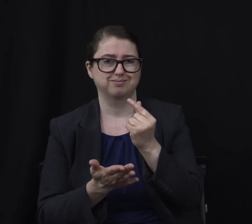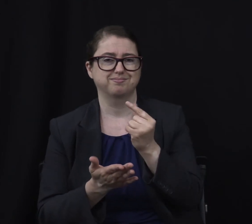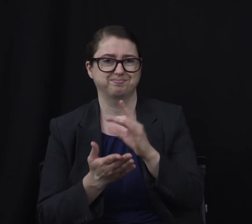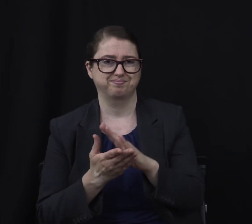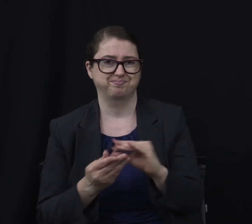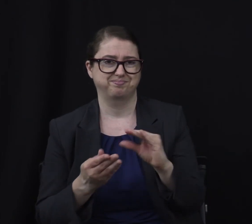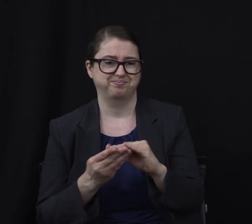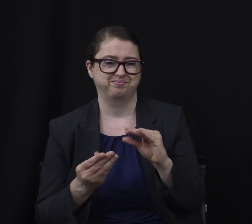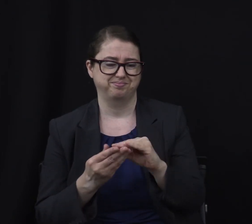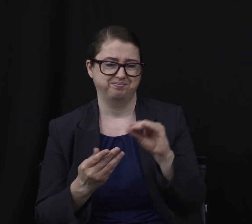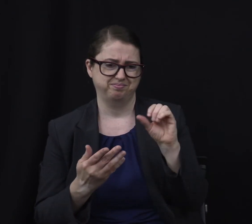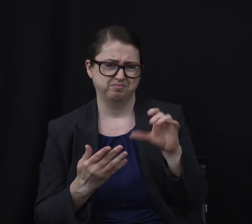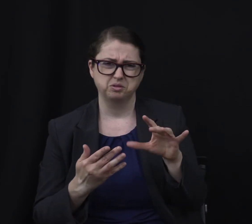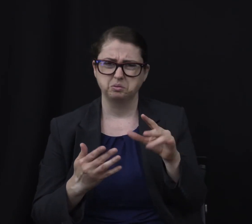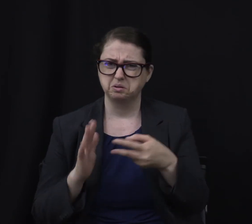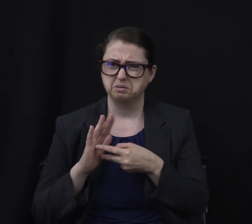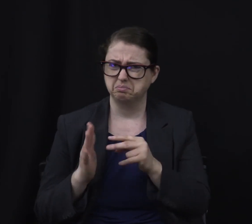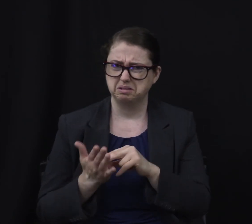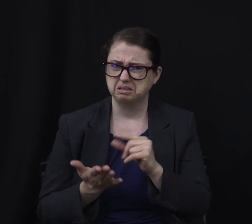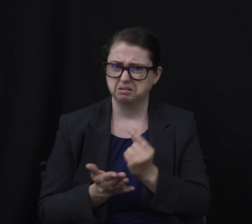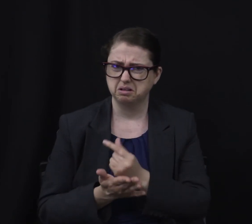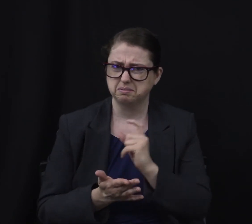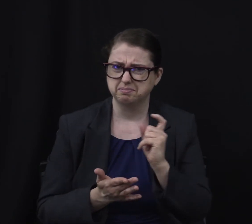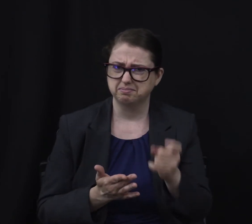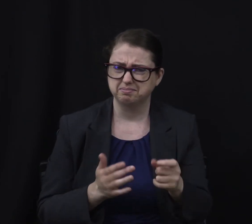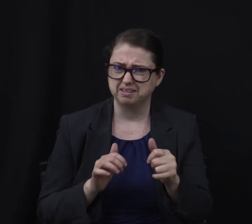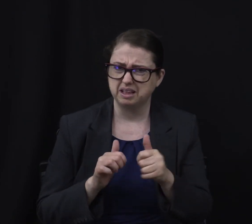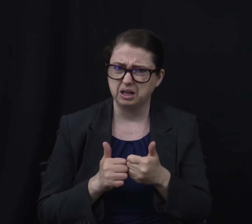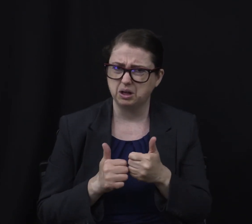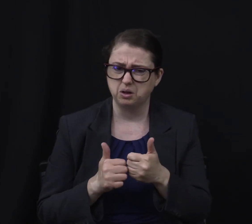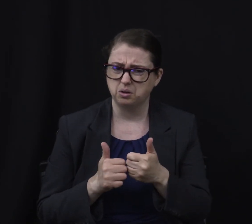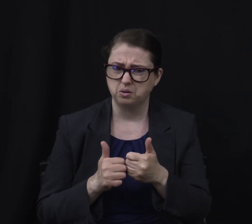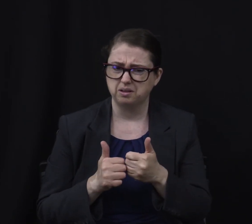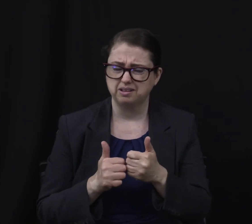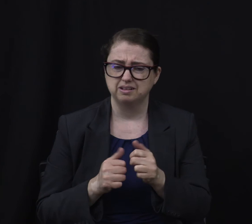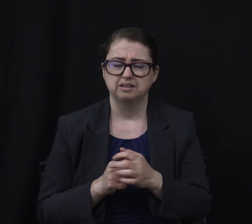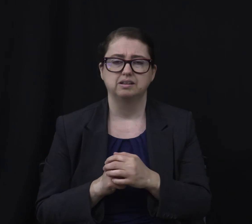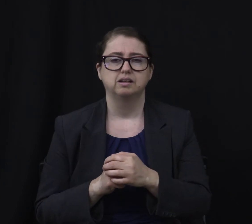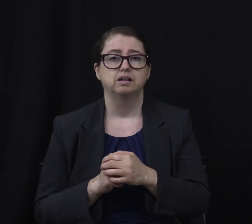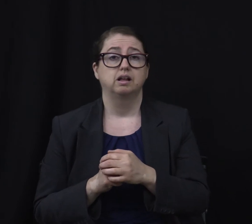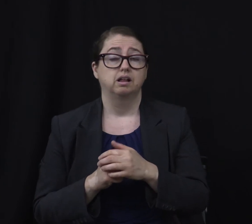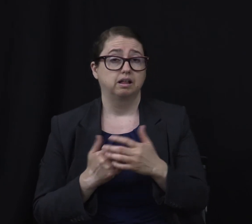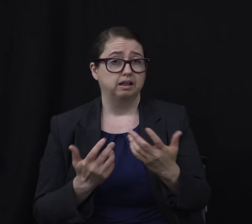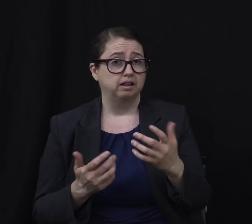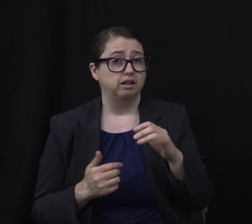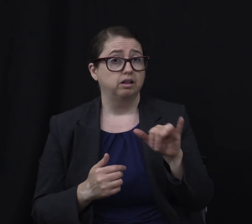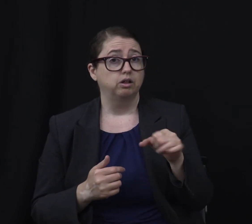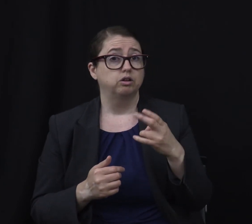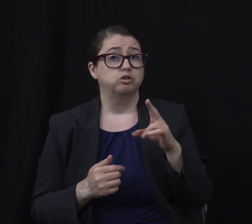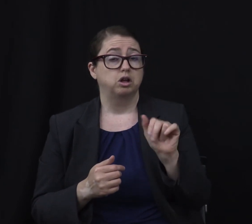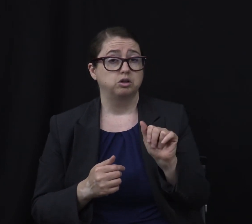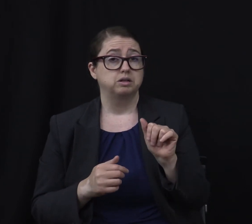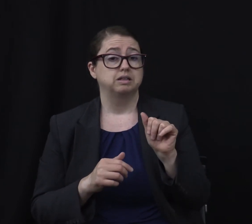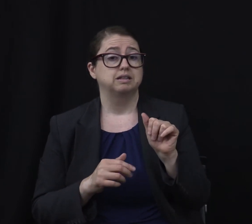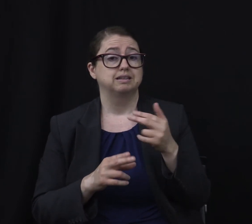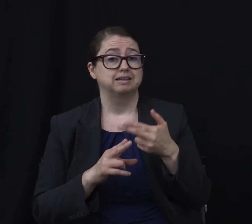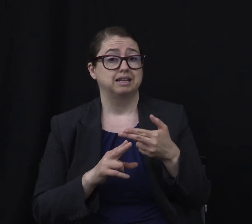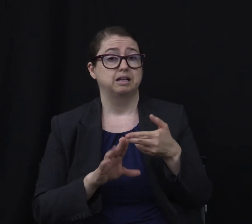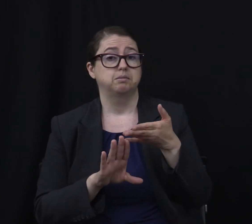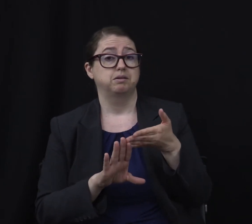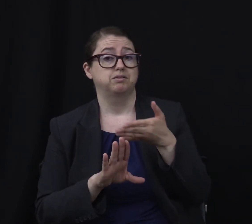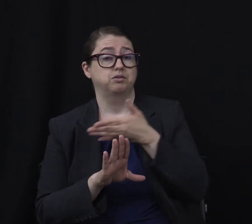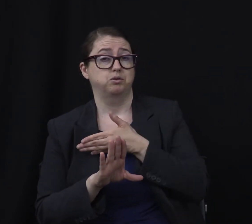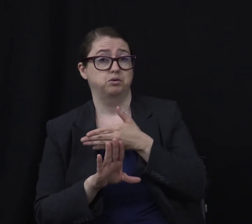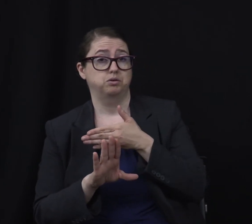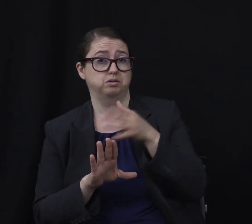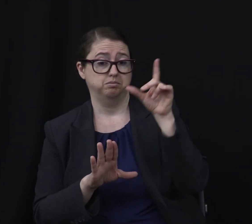Now, what do you mean he gives him the gospel? How does he give him the gospel? Well, what was Joshua's name before Moses changed it? You